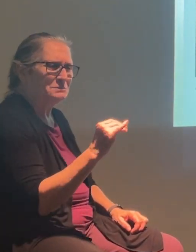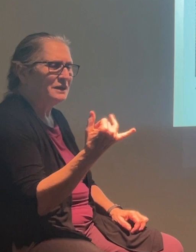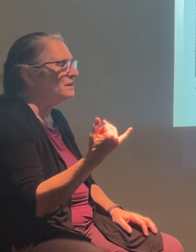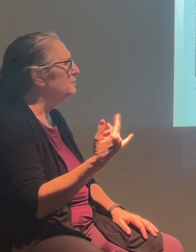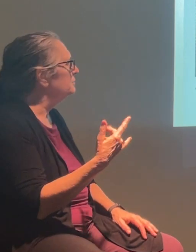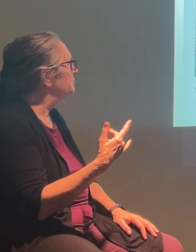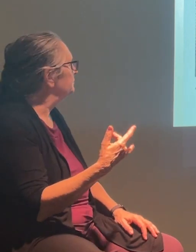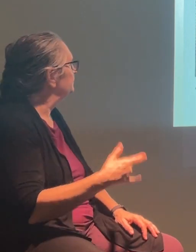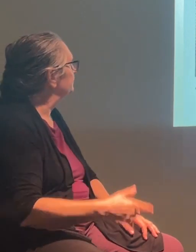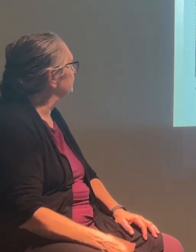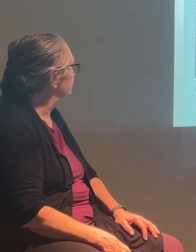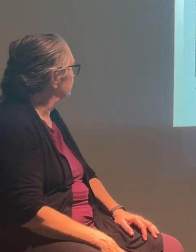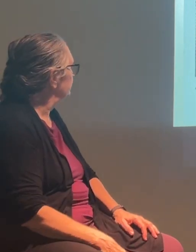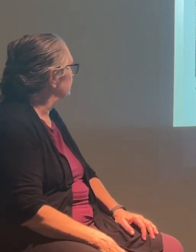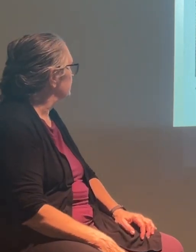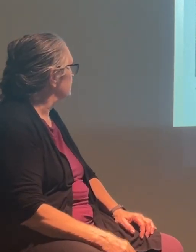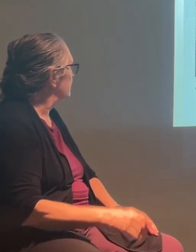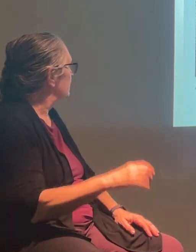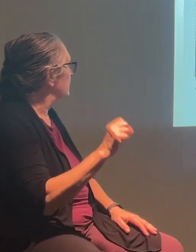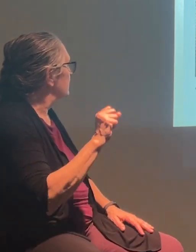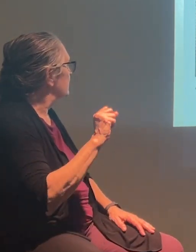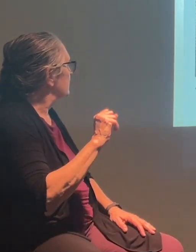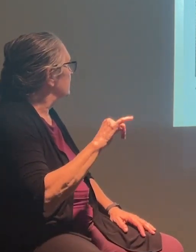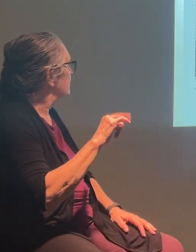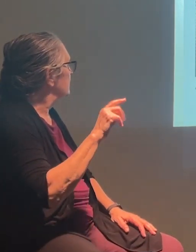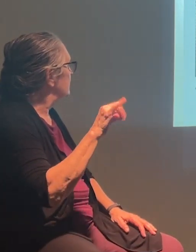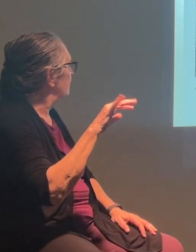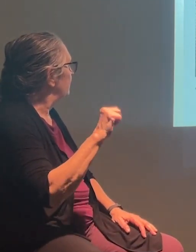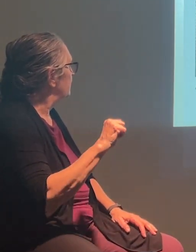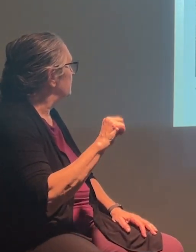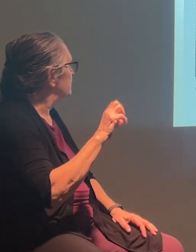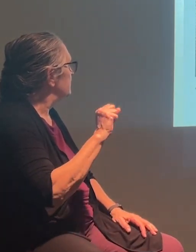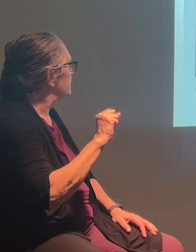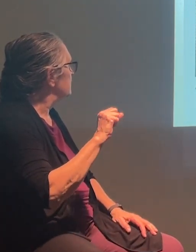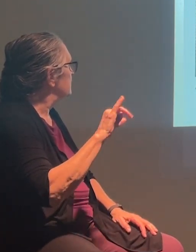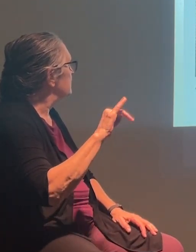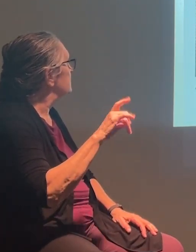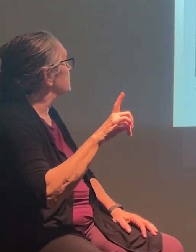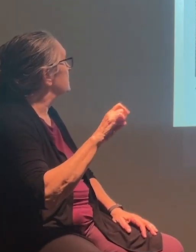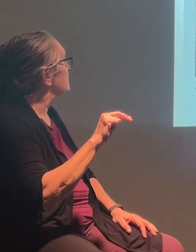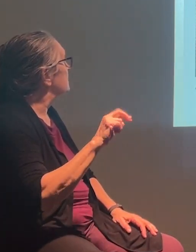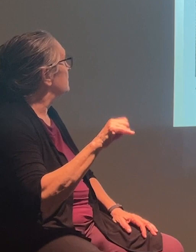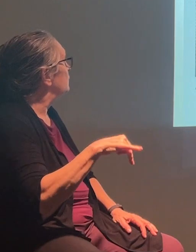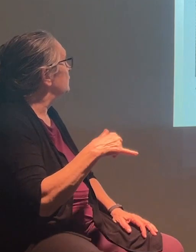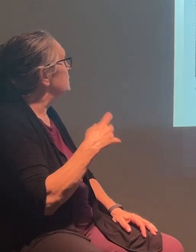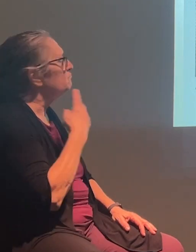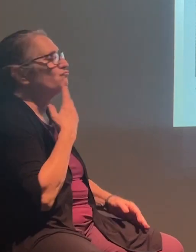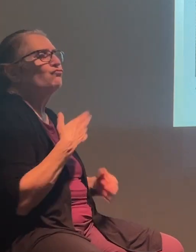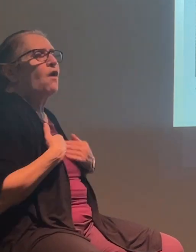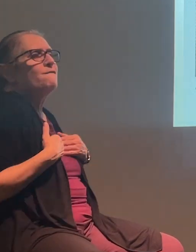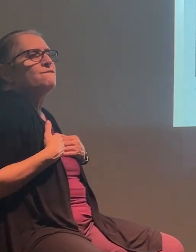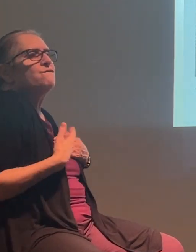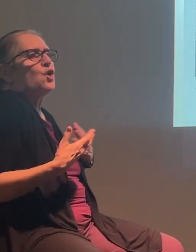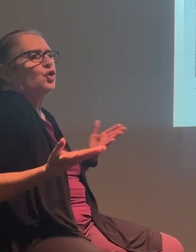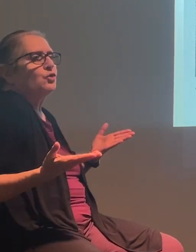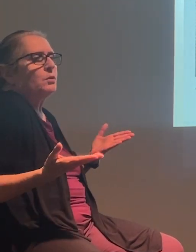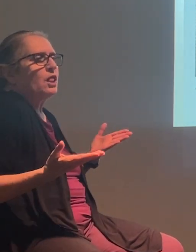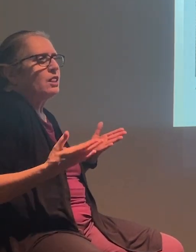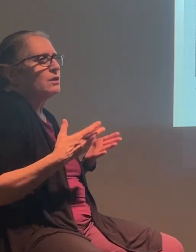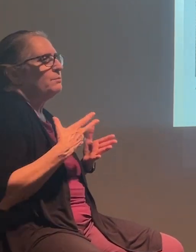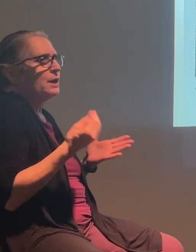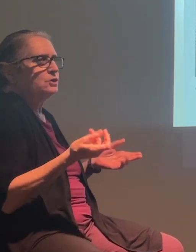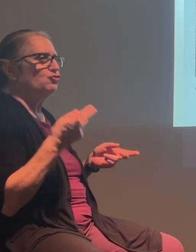I'm not familiar with Sylvia Sidney, but she's so vulnerable, yet in control, which is interesting. Gary